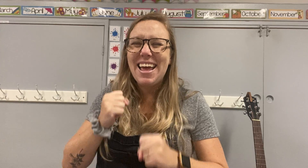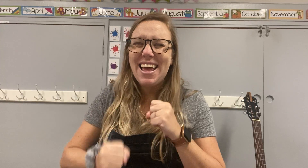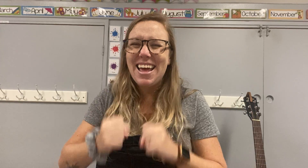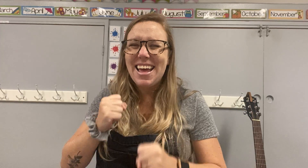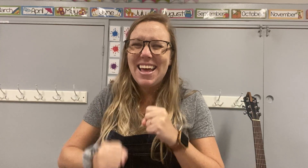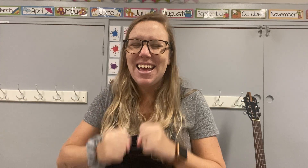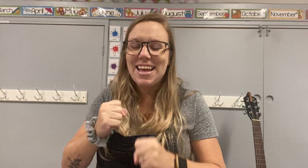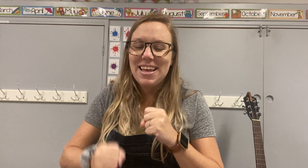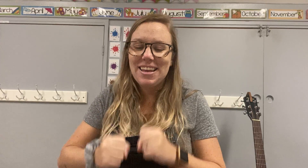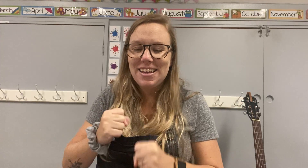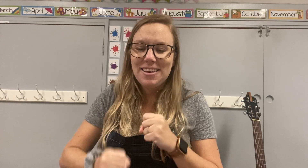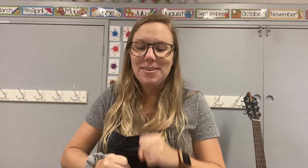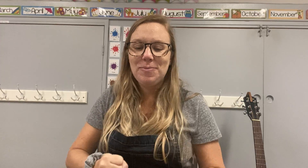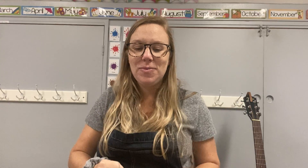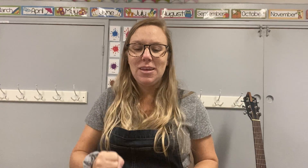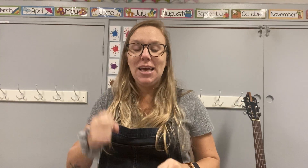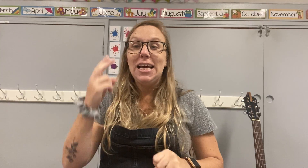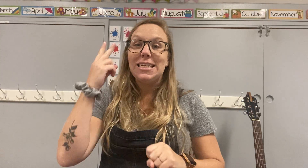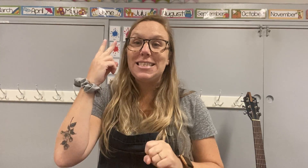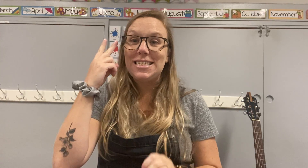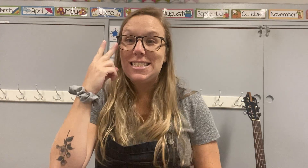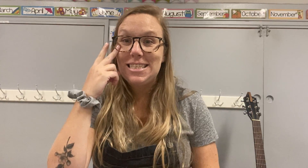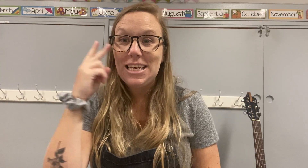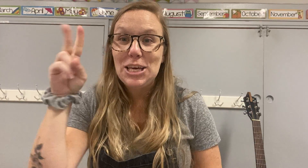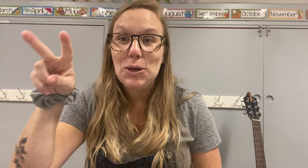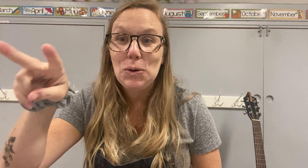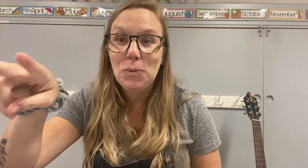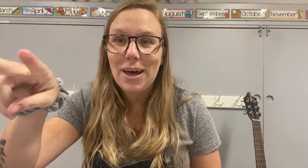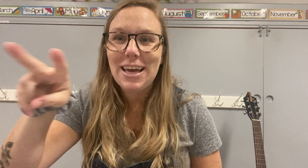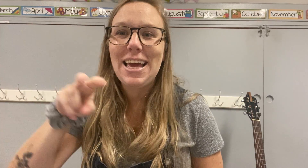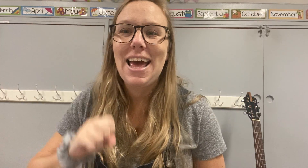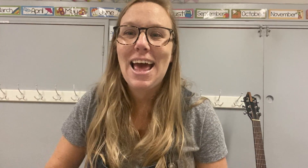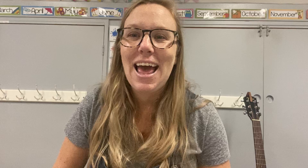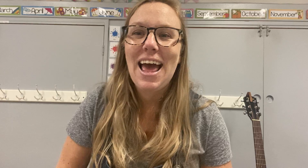to see you again.